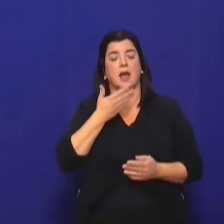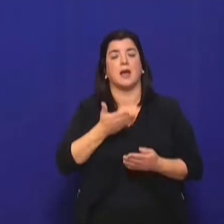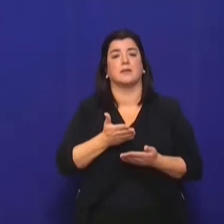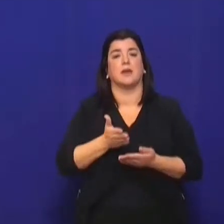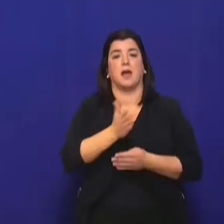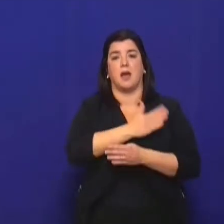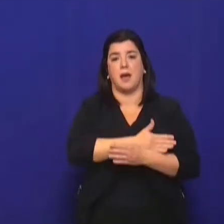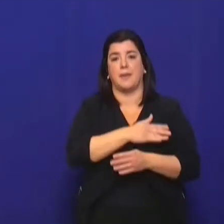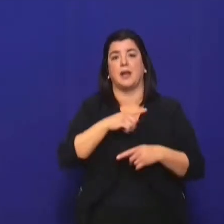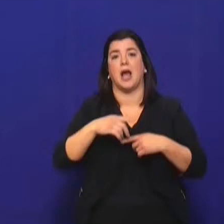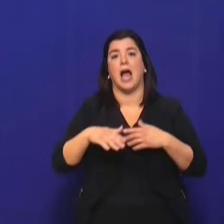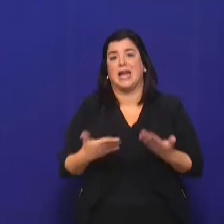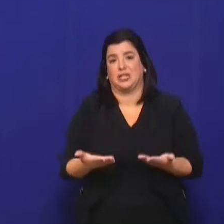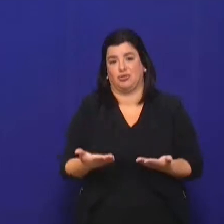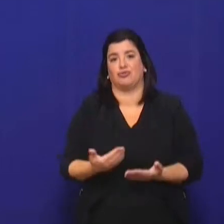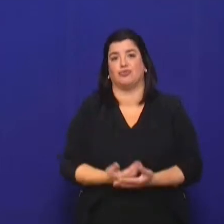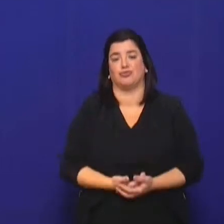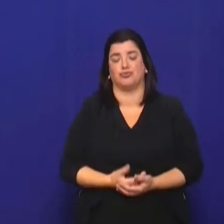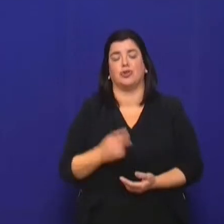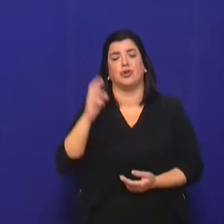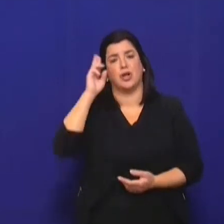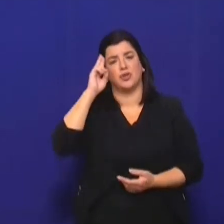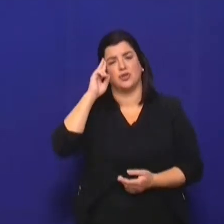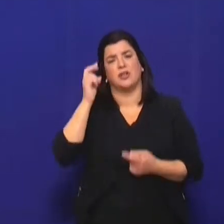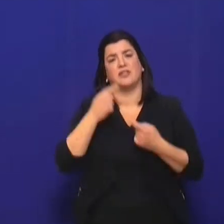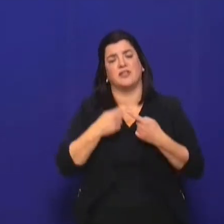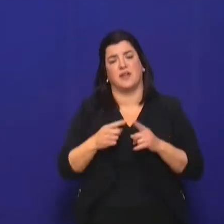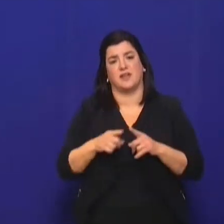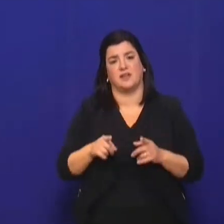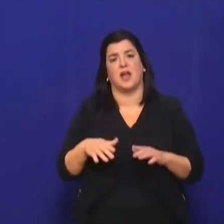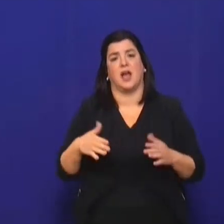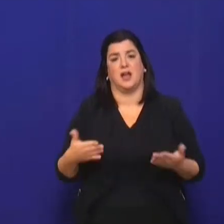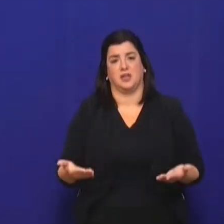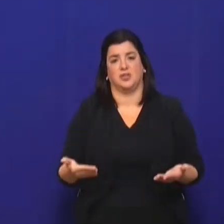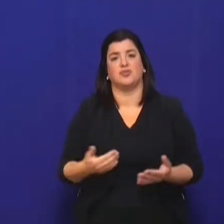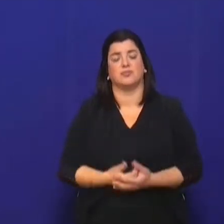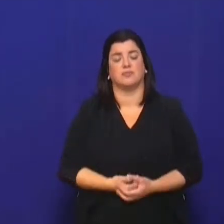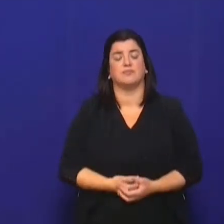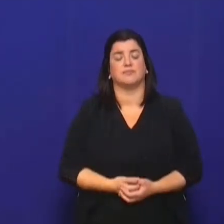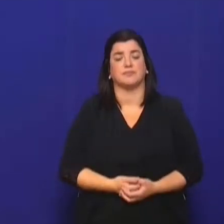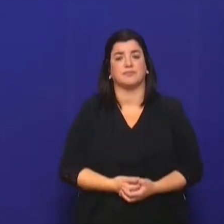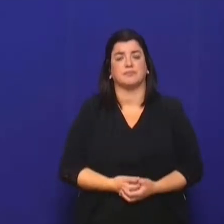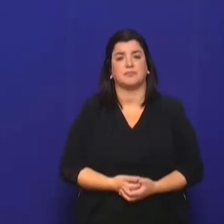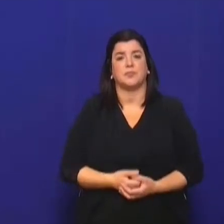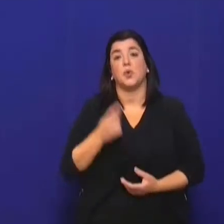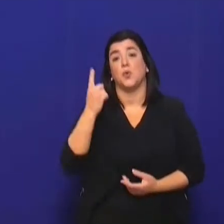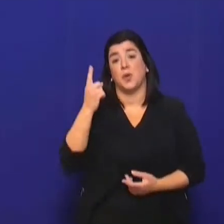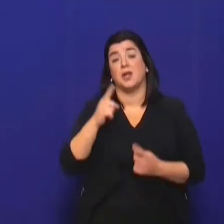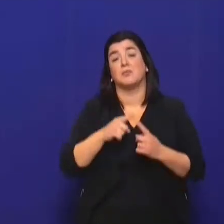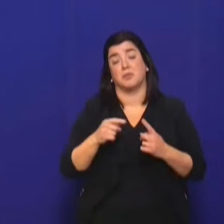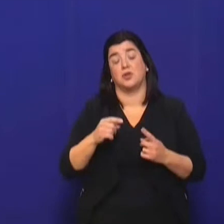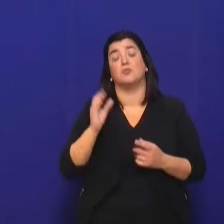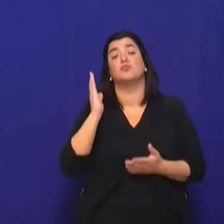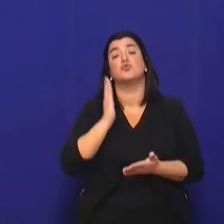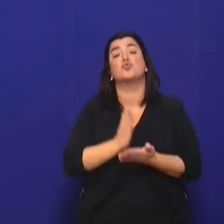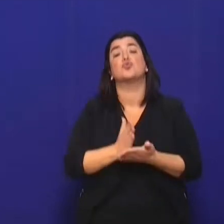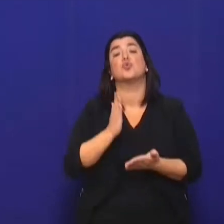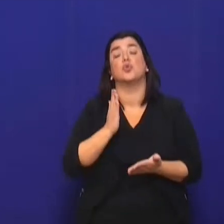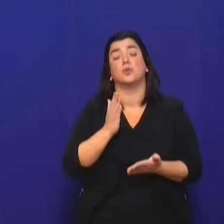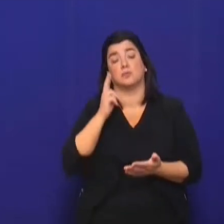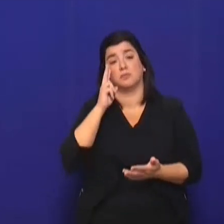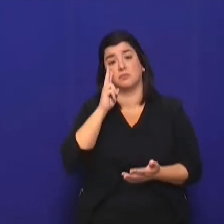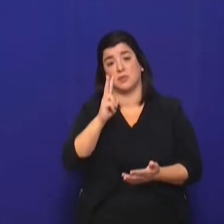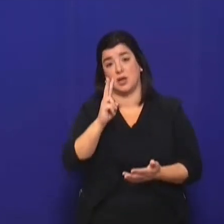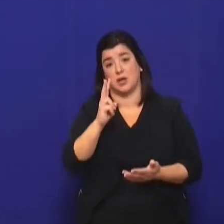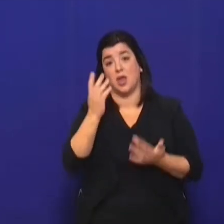bħal-medna għandek diversi raġuni li jistgħu jkunu qegħdin jiżdiedu dawn il-każijiet. Wieħed minnhom huwa ċar li anke meta tħares